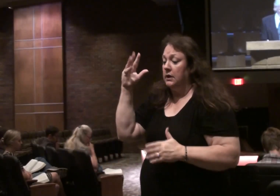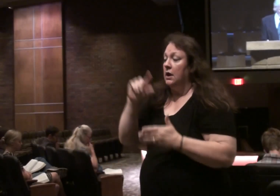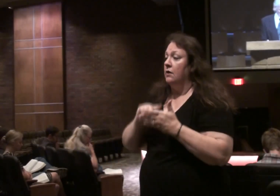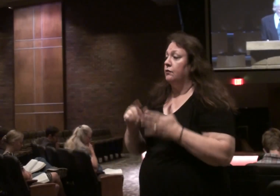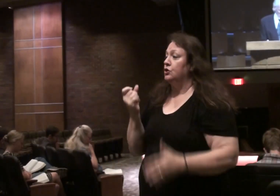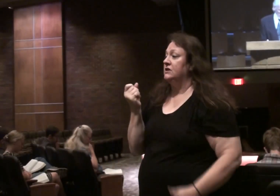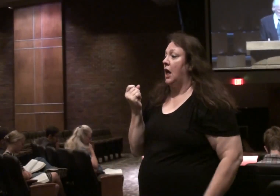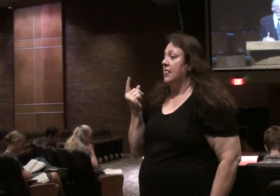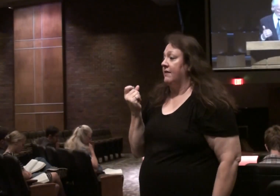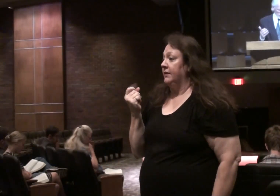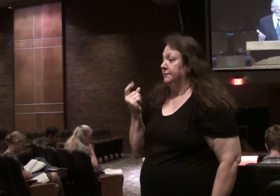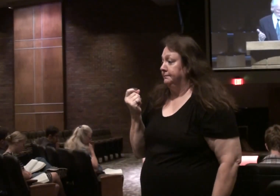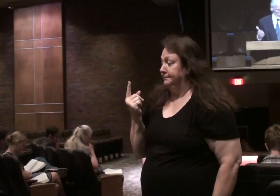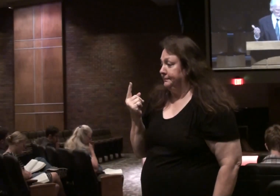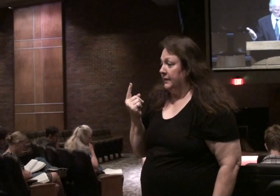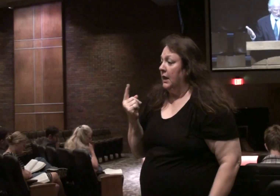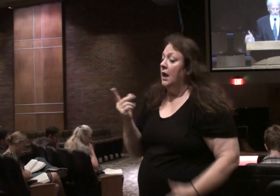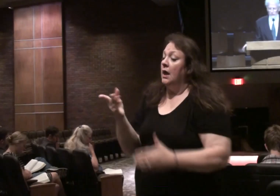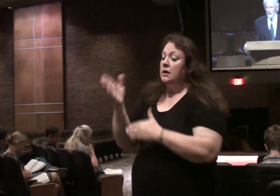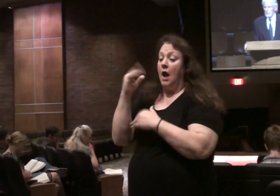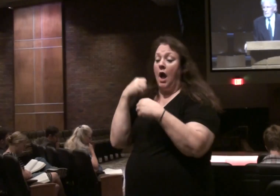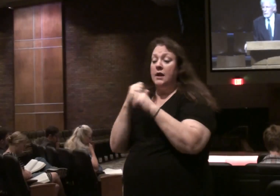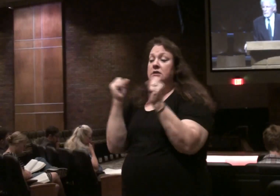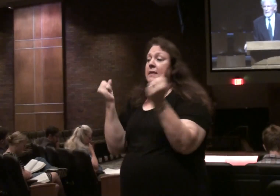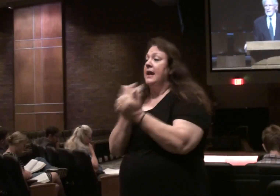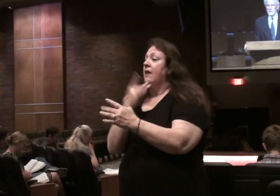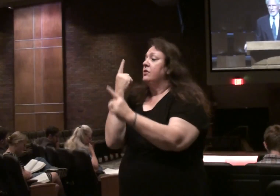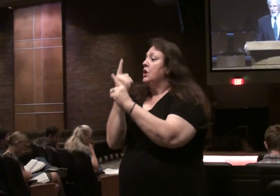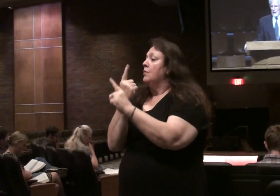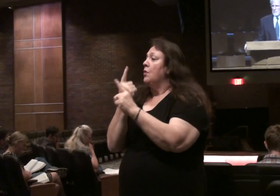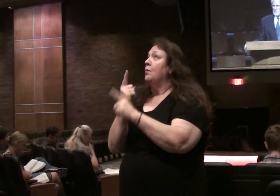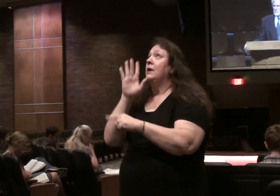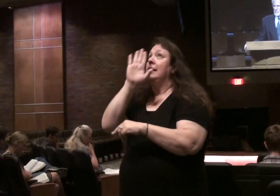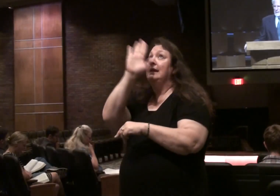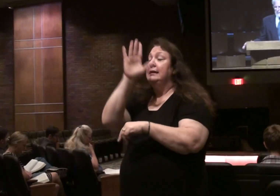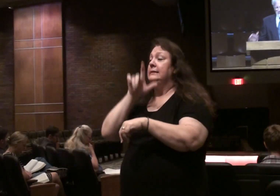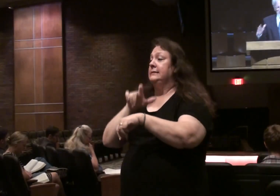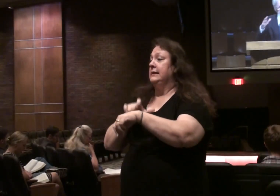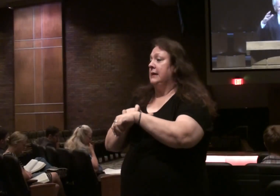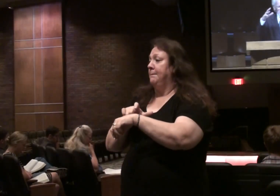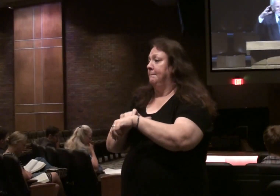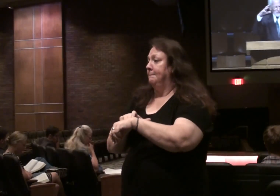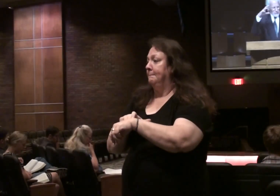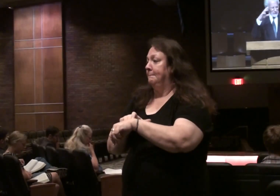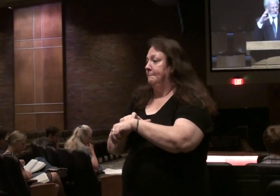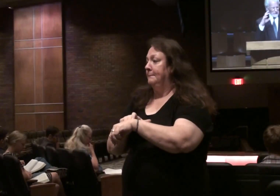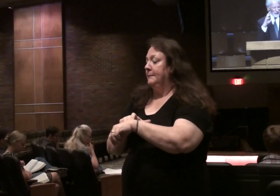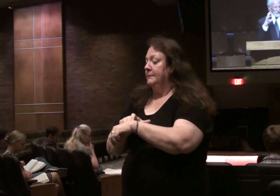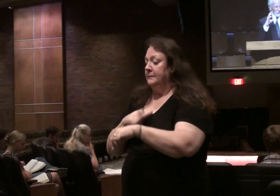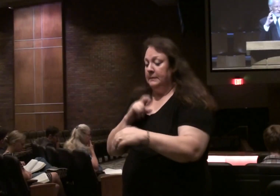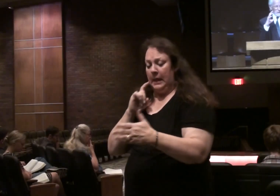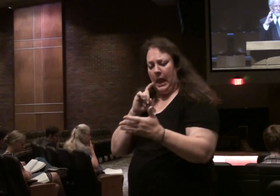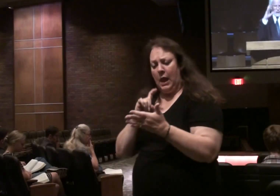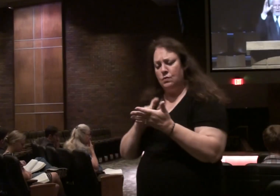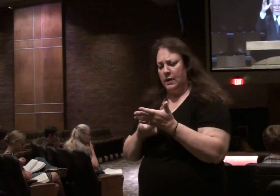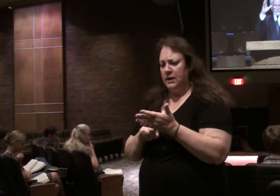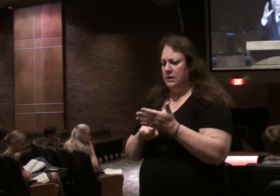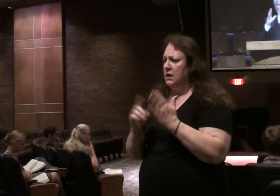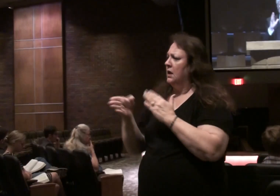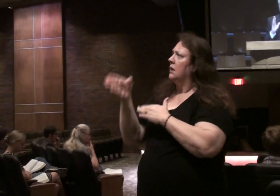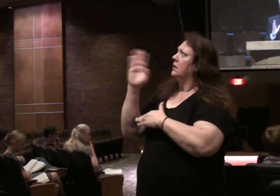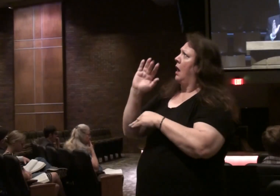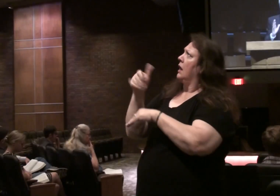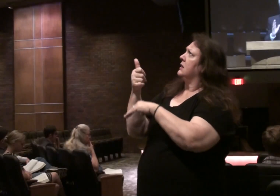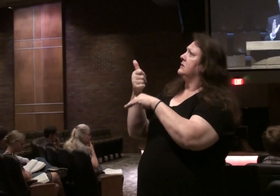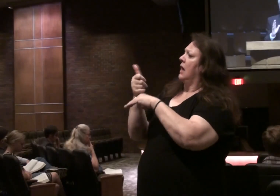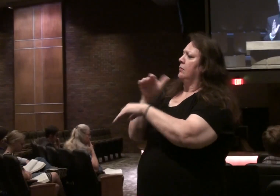verse 11. He, referring to God, has made everything appropriate in its time. What I'm recognizing is God has